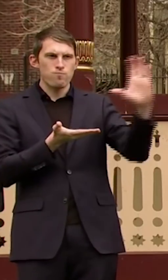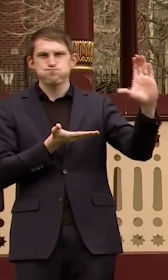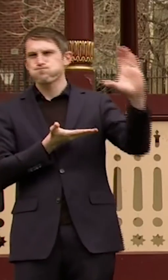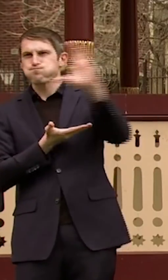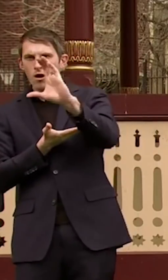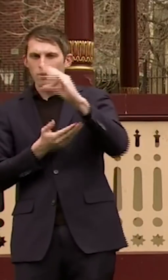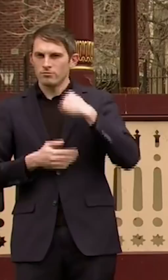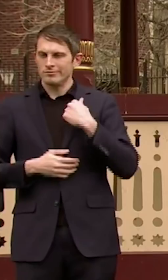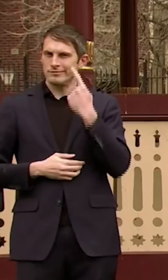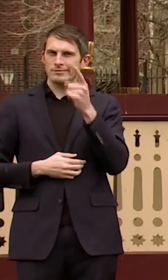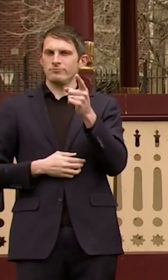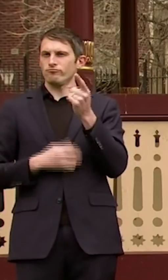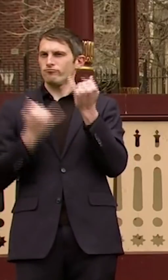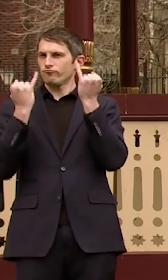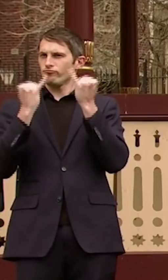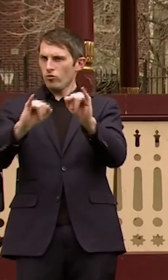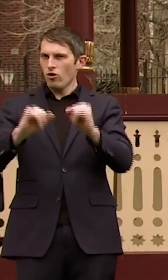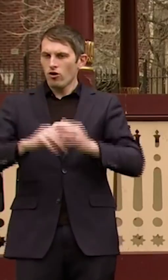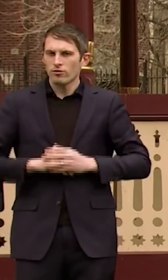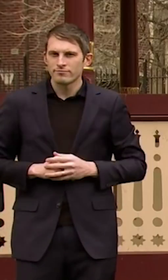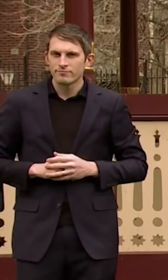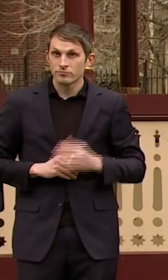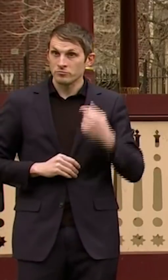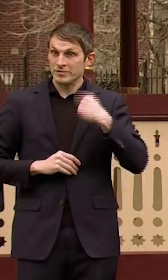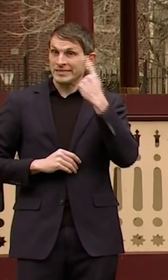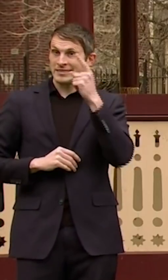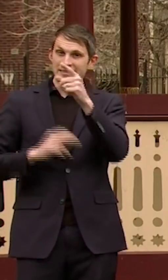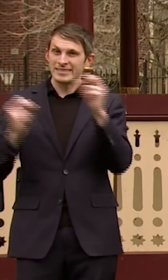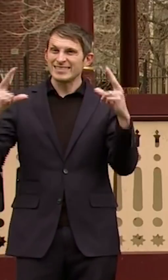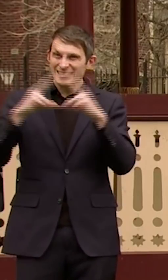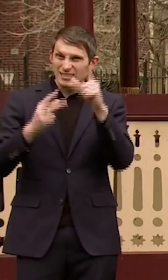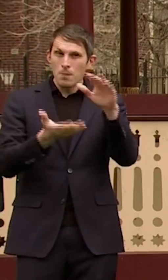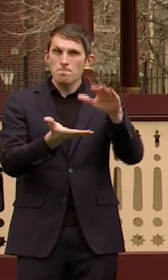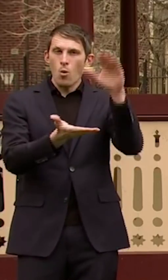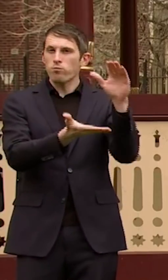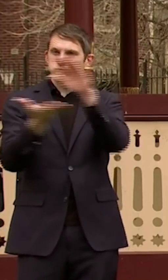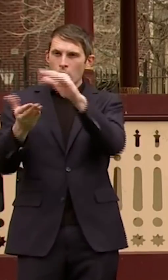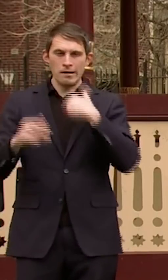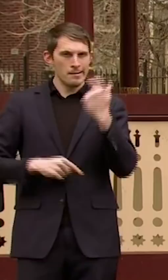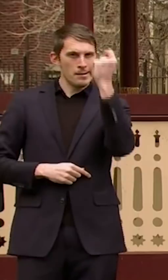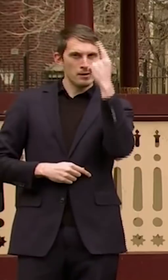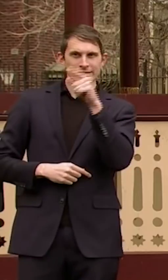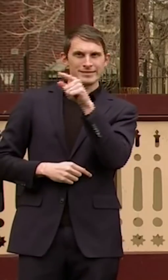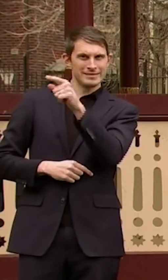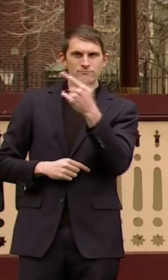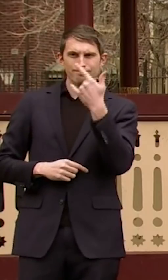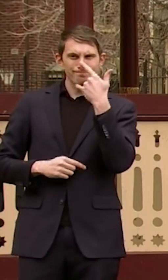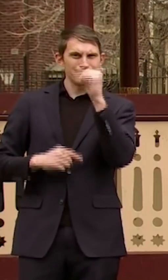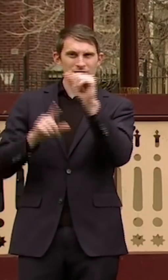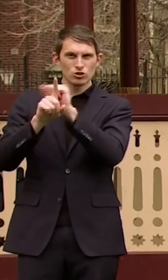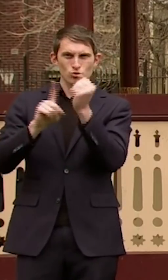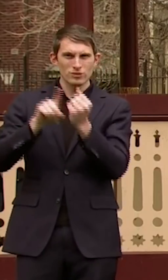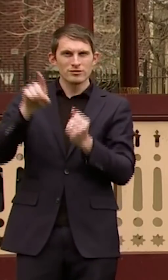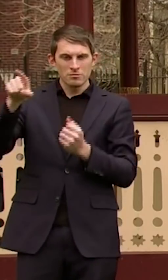extra allocations, well, we don't begrudge that. Sydney are in a very difficult set of circumstances. But they were known. They were